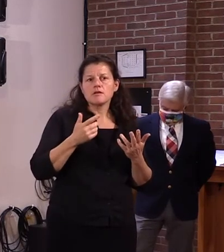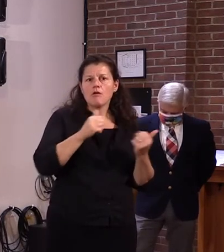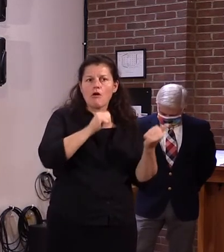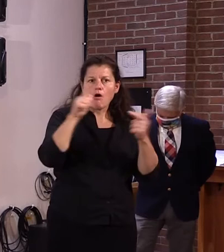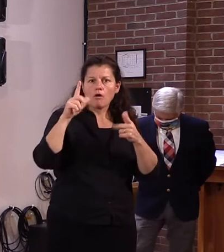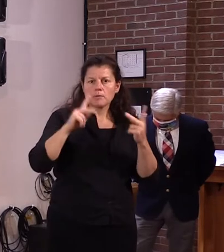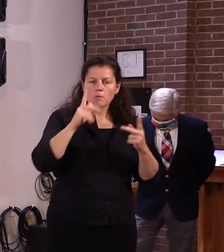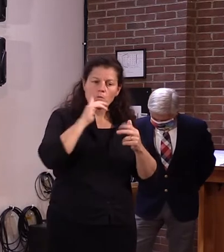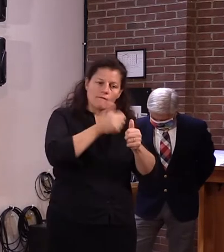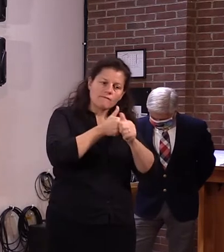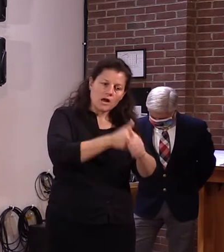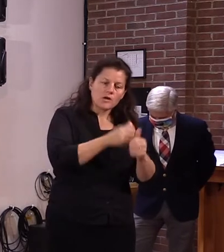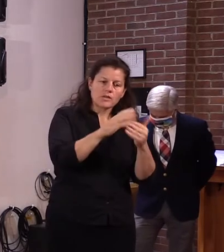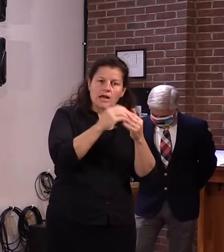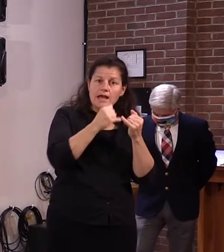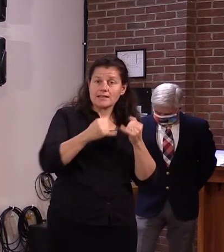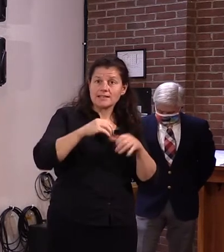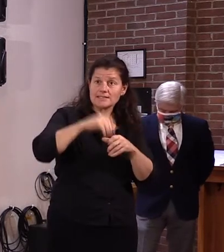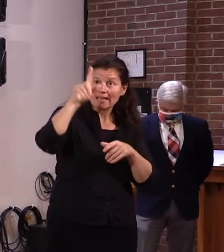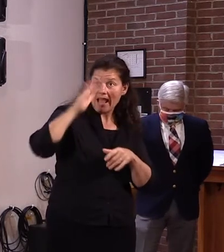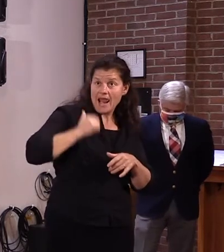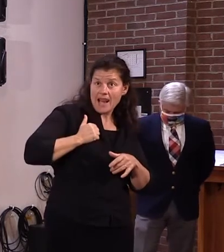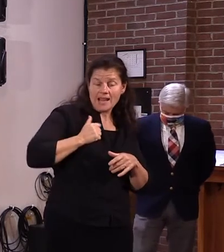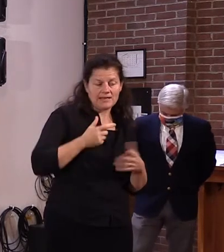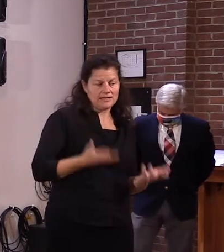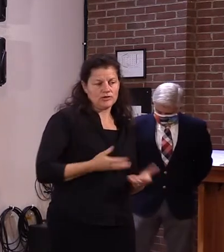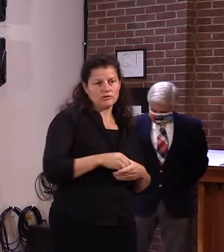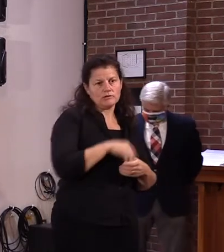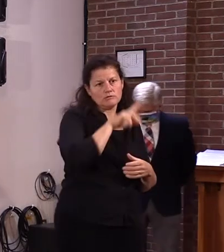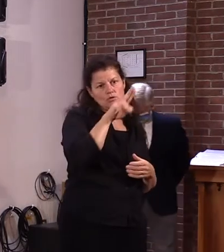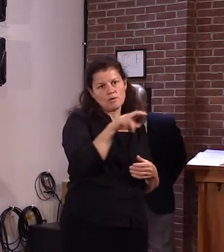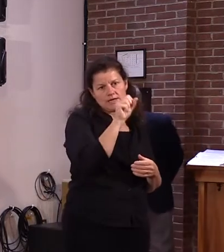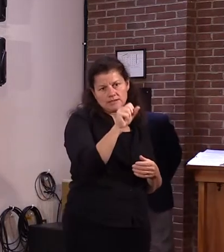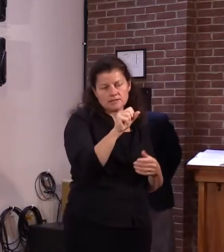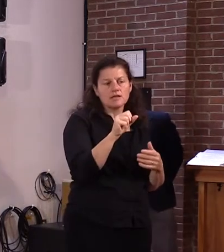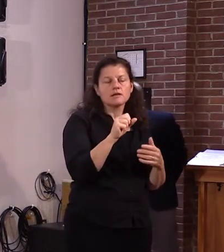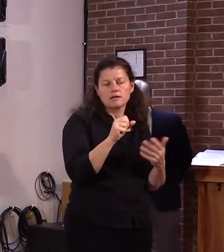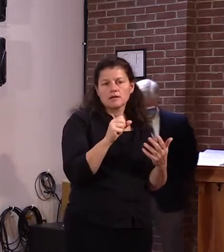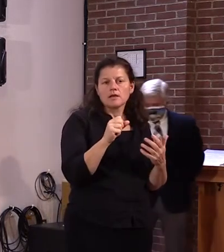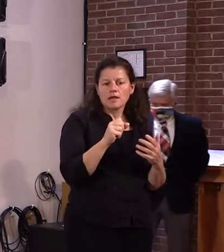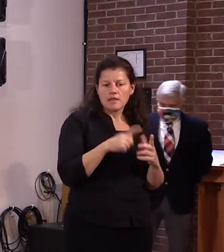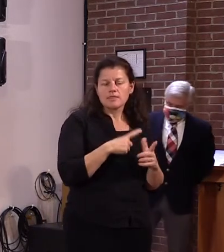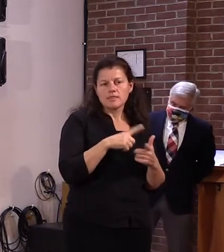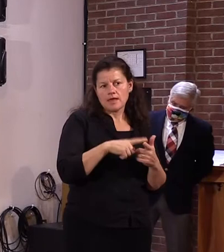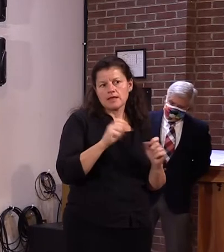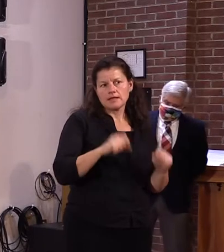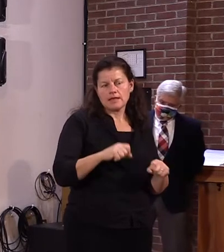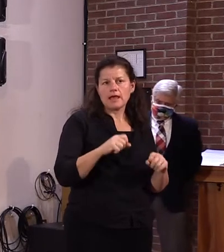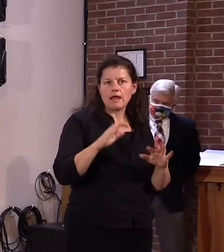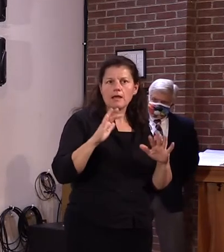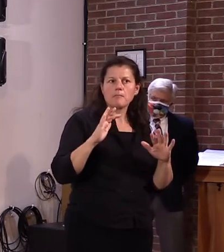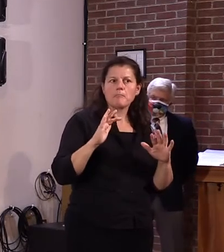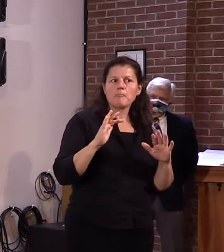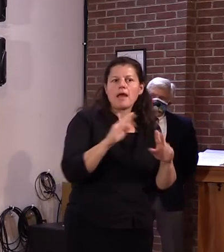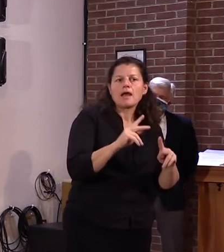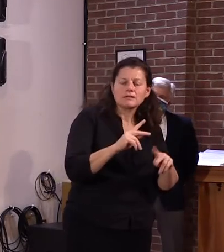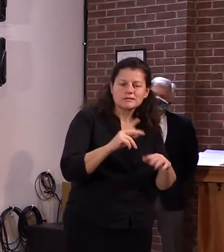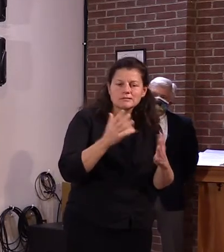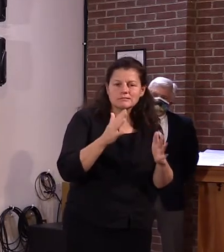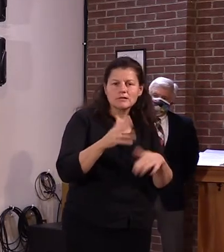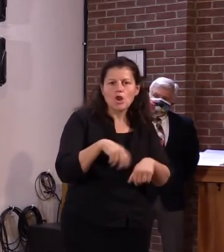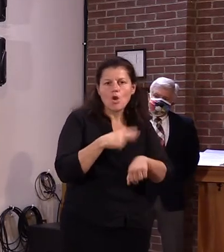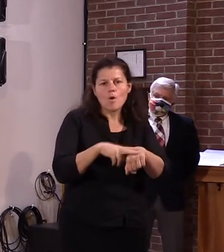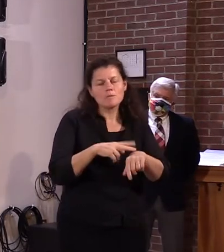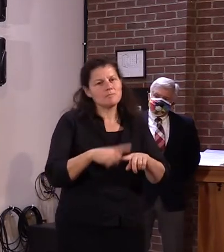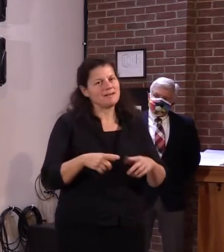the guidelines in Canada and here in the States, and then we get back to some sort of normal. But I don't believe